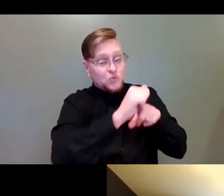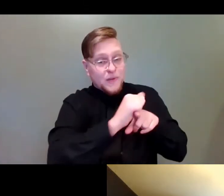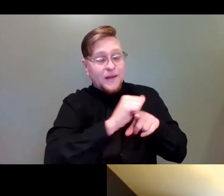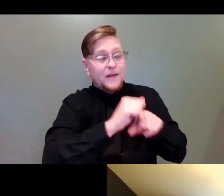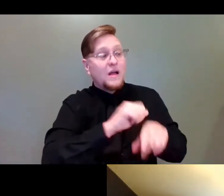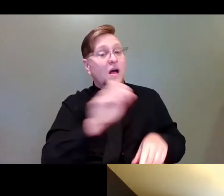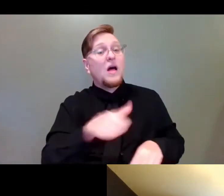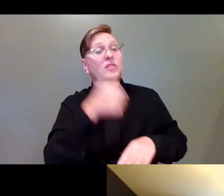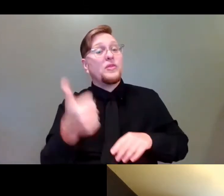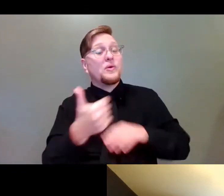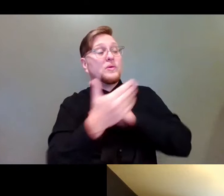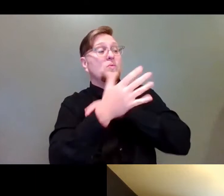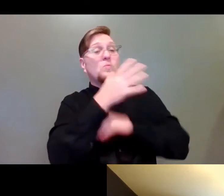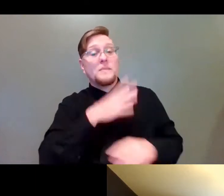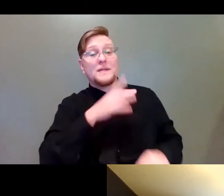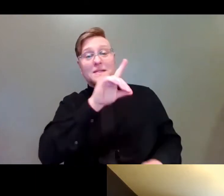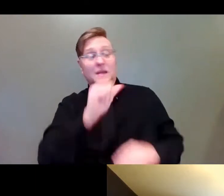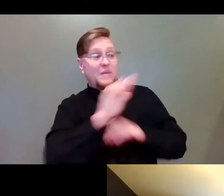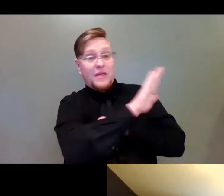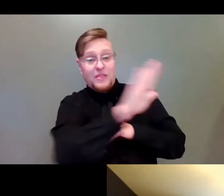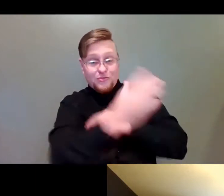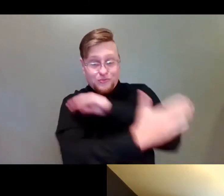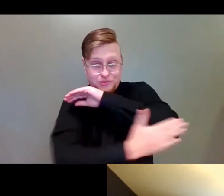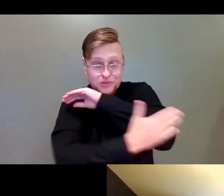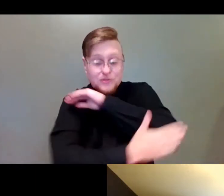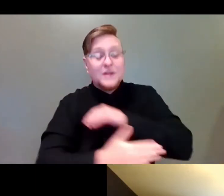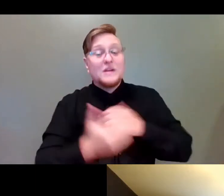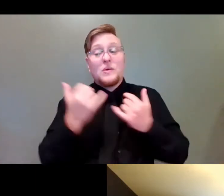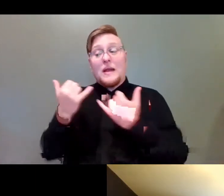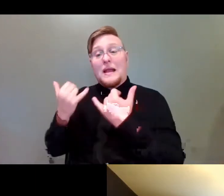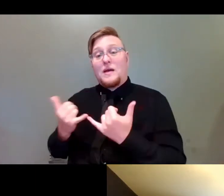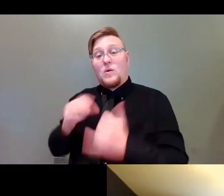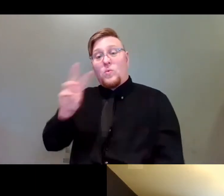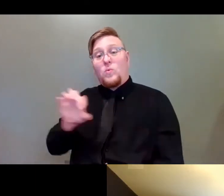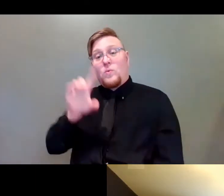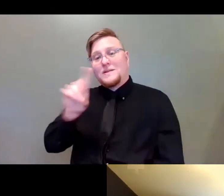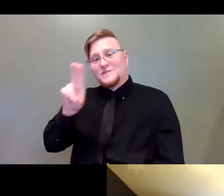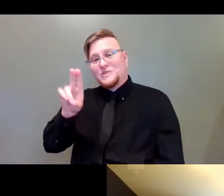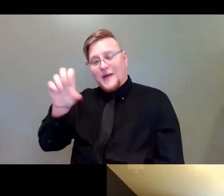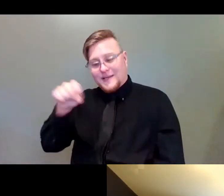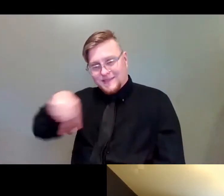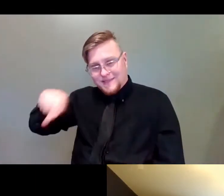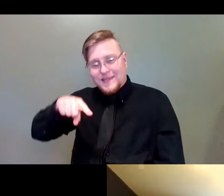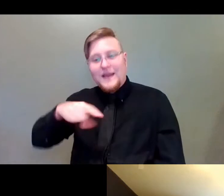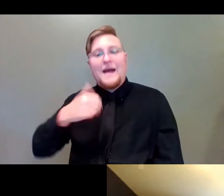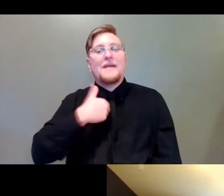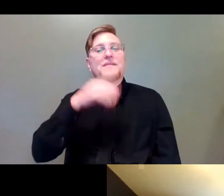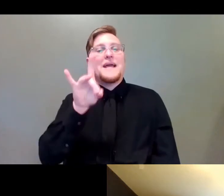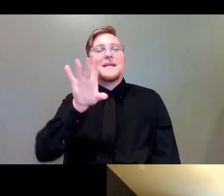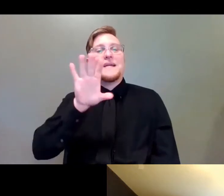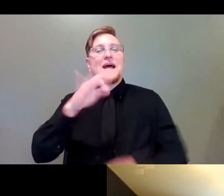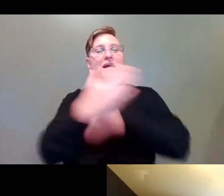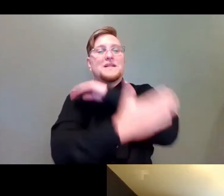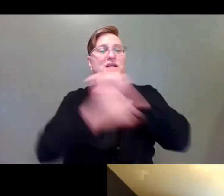countries. So now we, in addition to our disabled WILD women in 89 countries, we've probably trained, you know, close